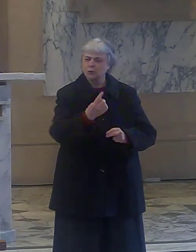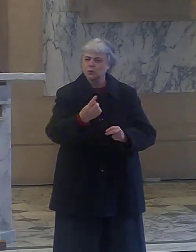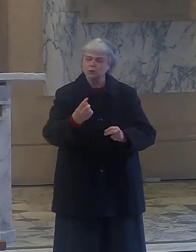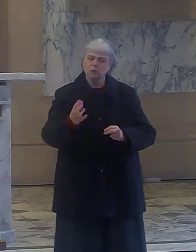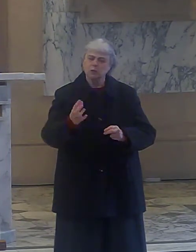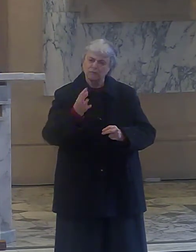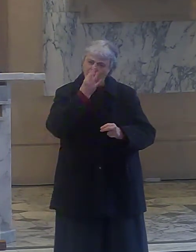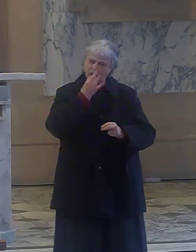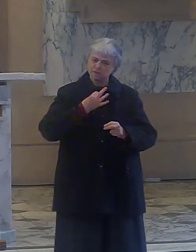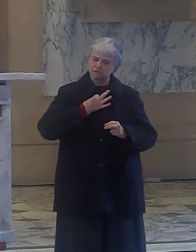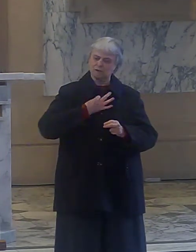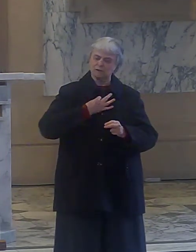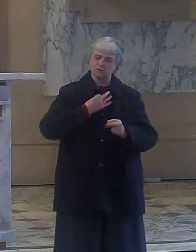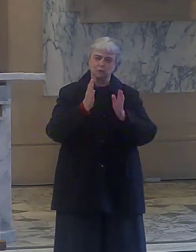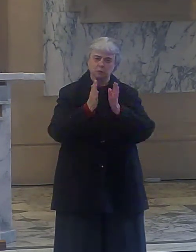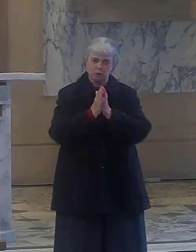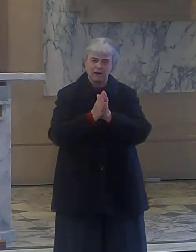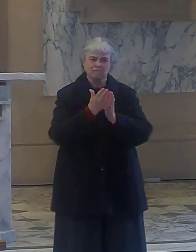prayers